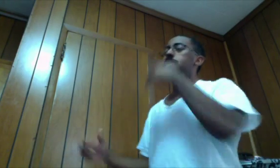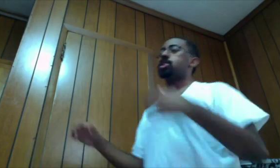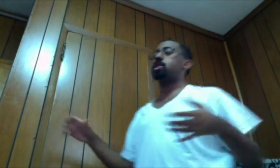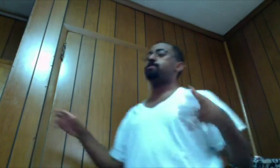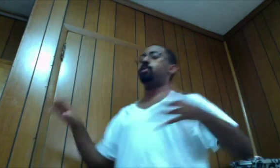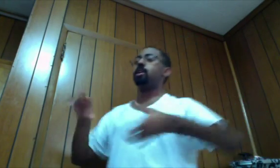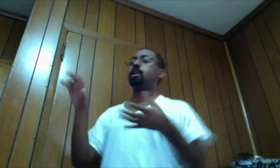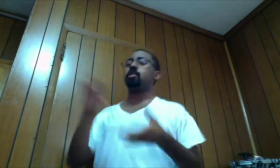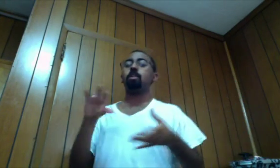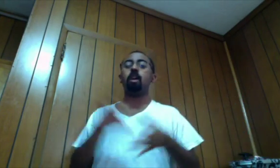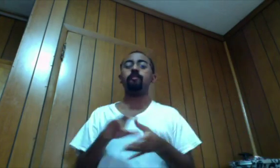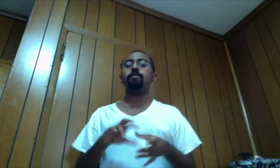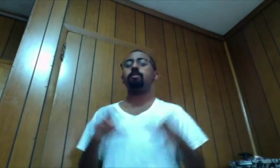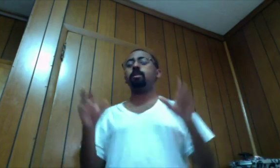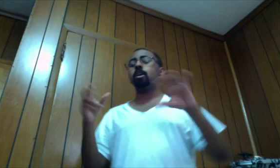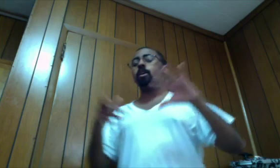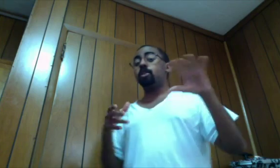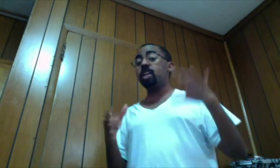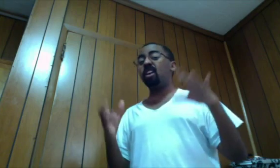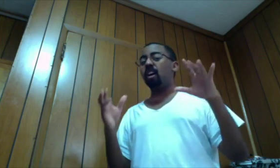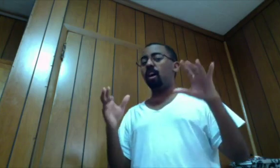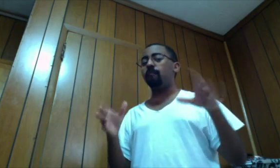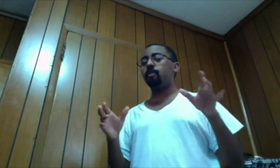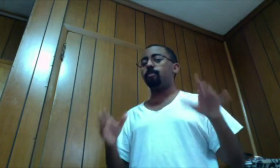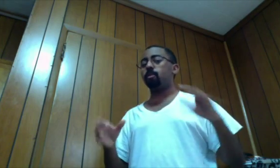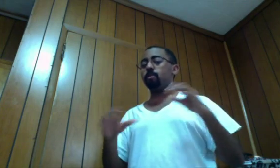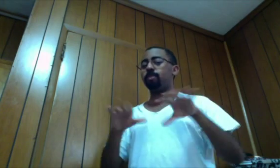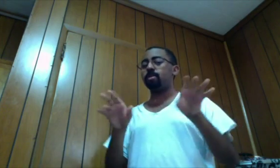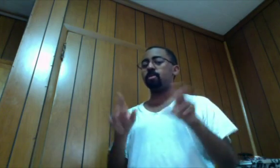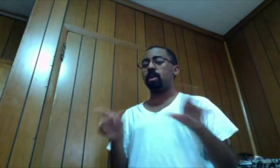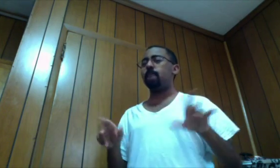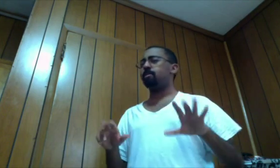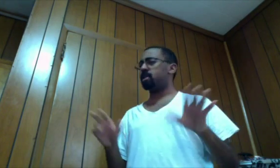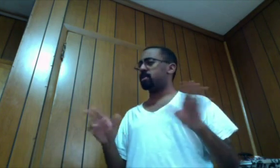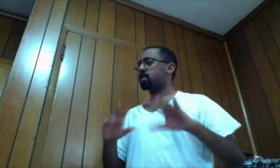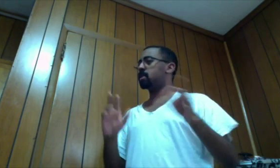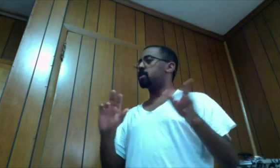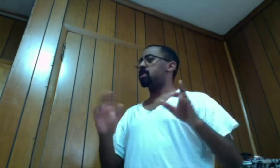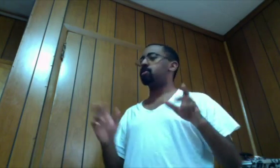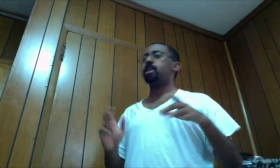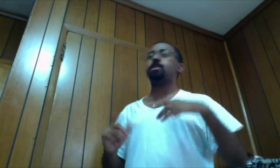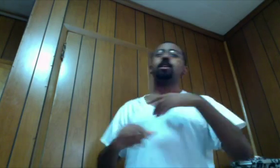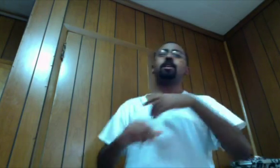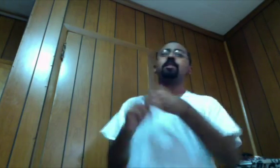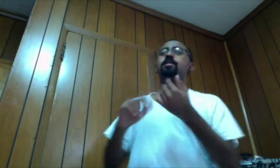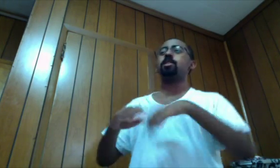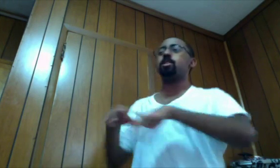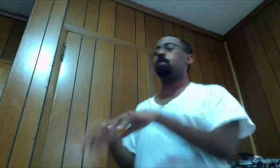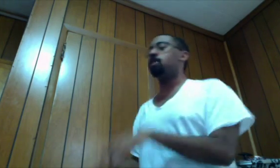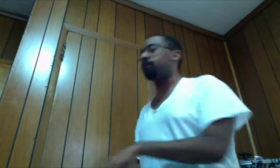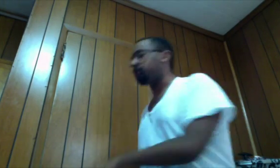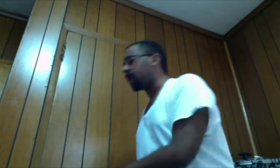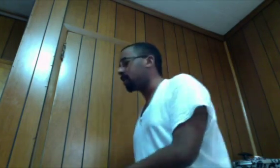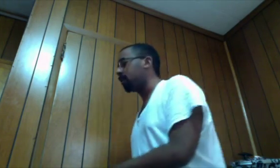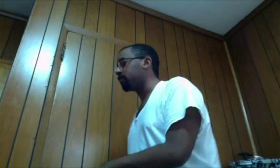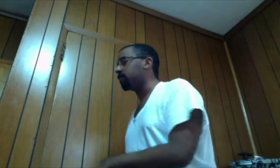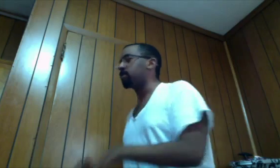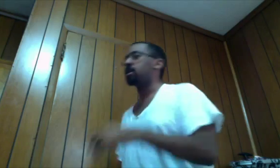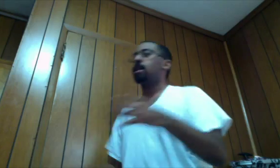She put it in her hoverboard. She had a hoverboard pistol combo. That's strange. Because she started off riding the hoverboard, and